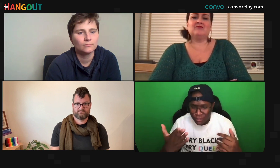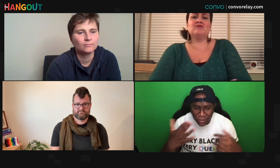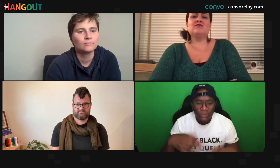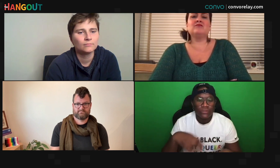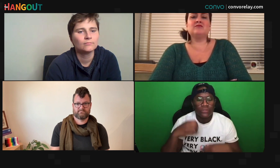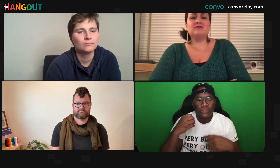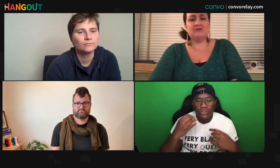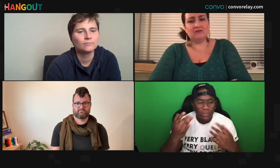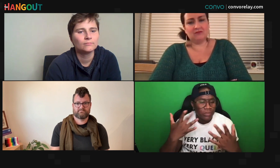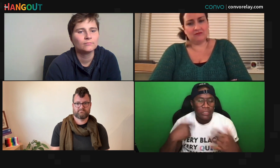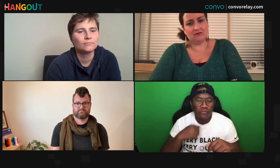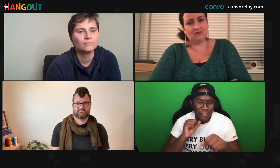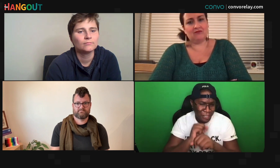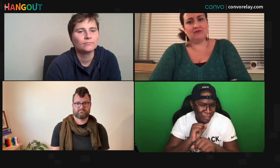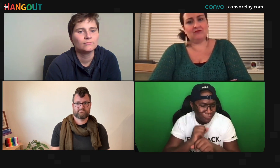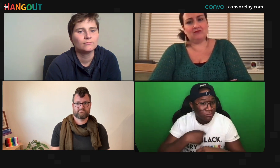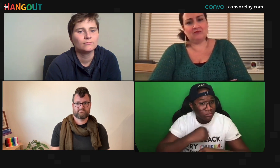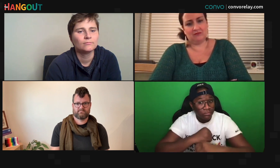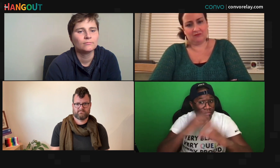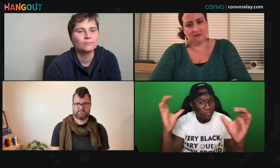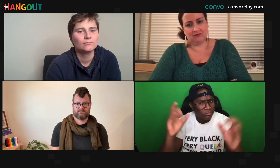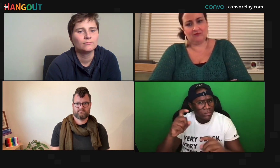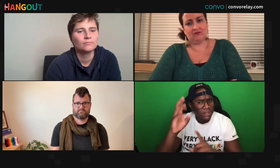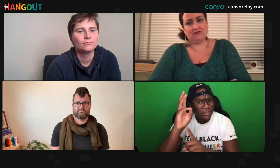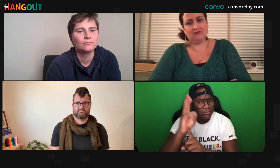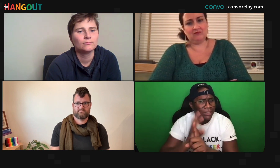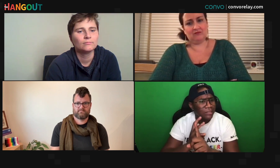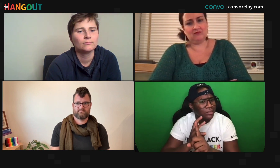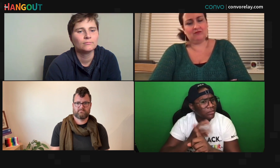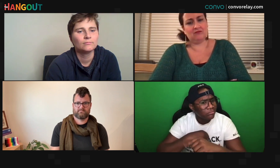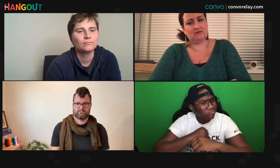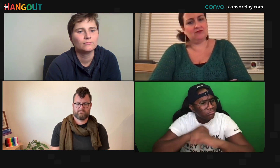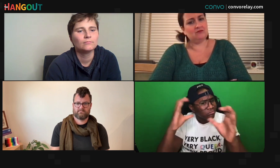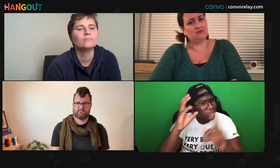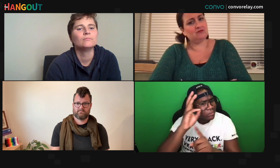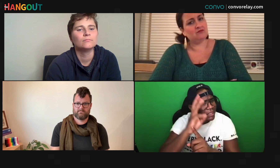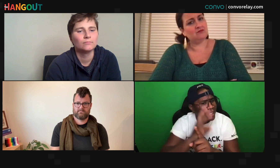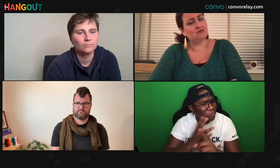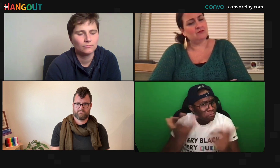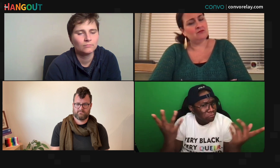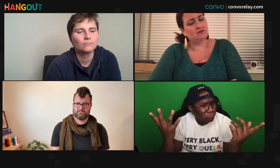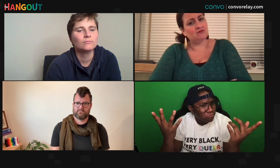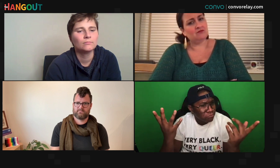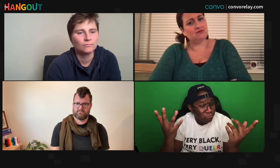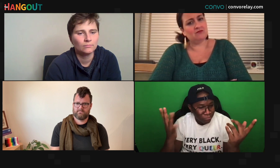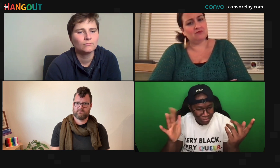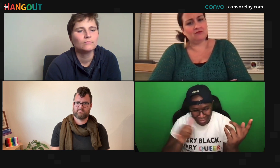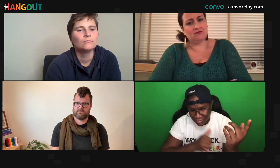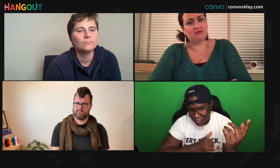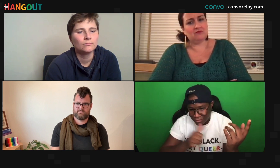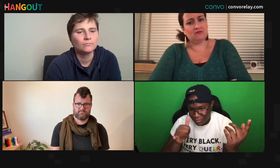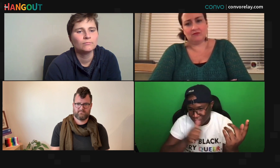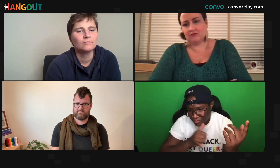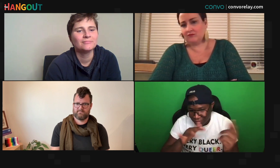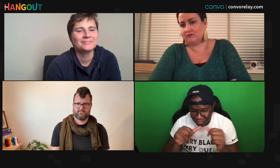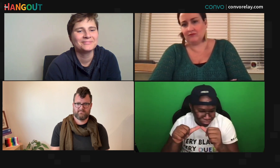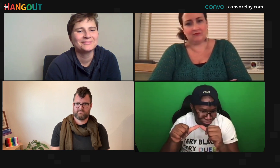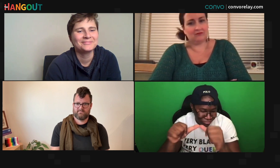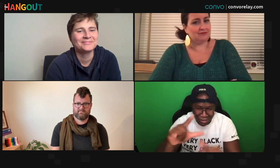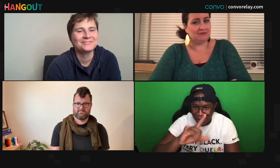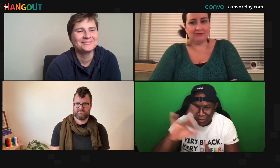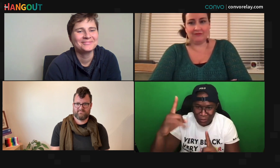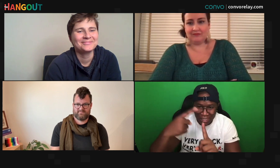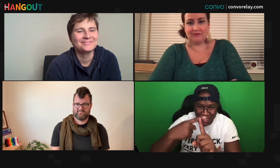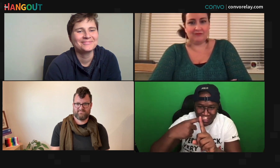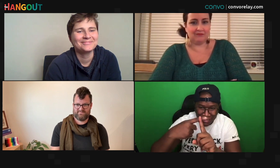just absolutely impressed with that artwork. And I envisioned, well, let me start working. I thought I needed